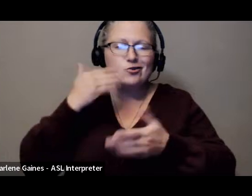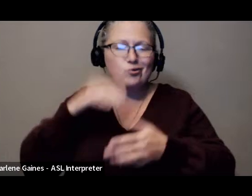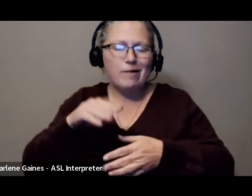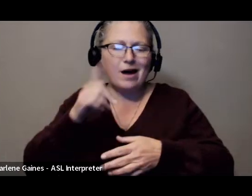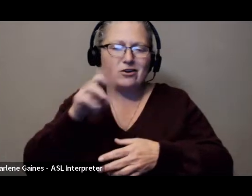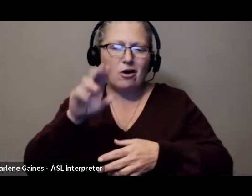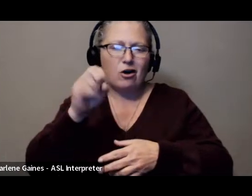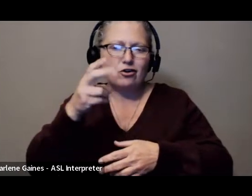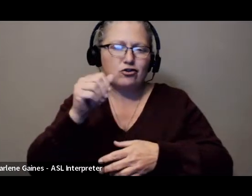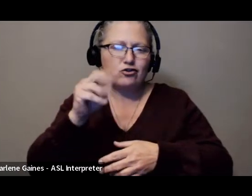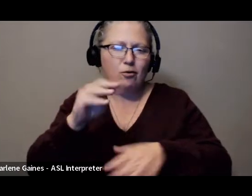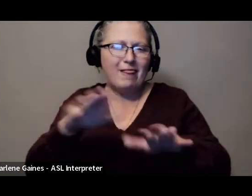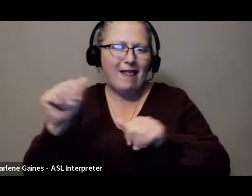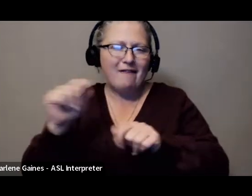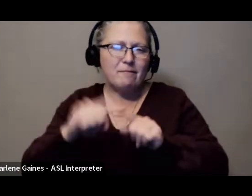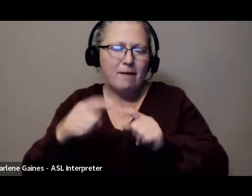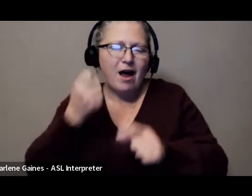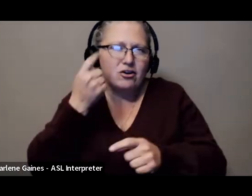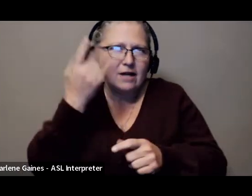understand why she did.